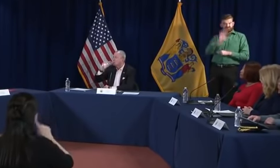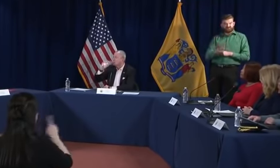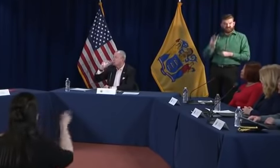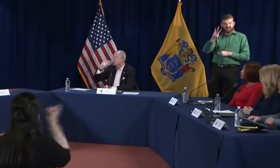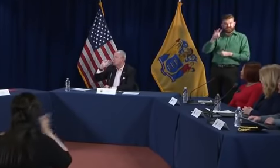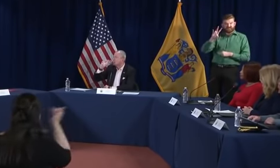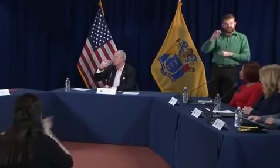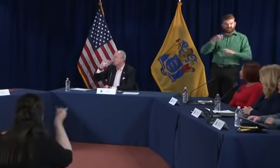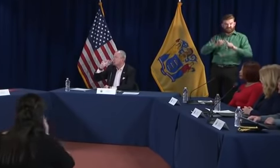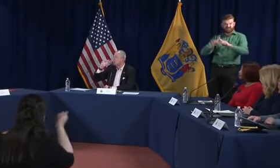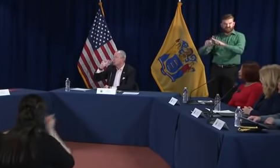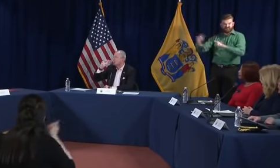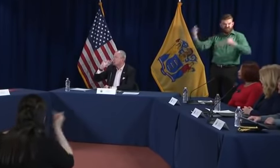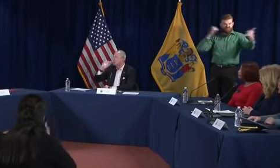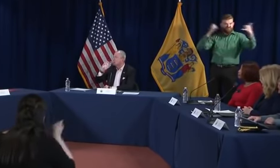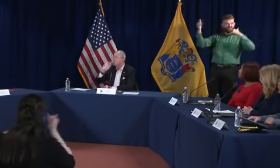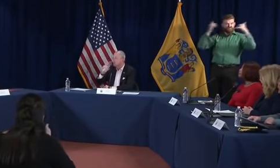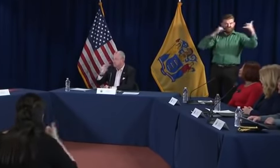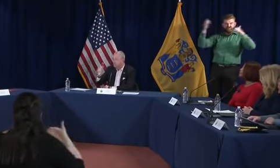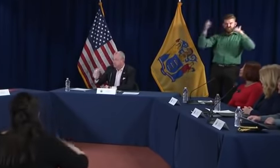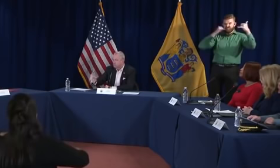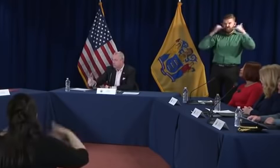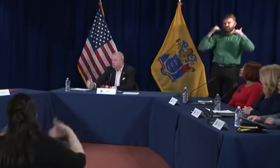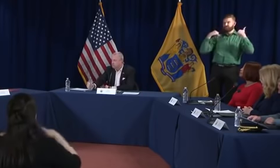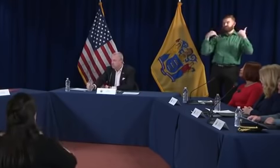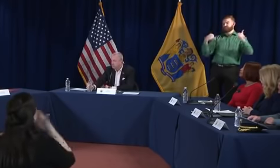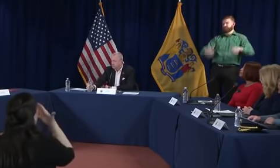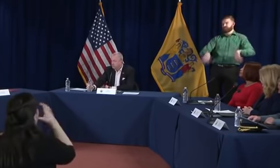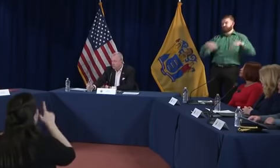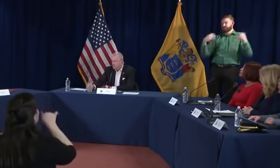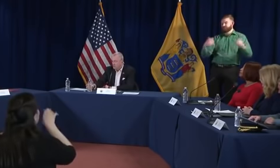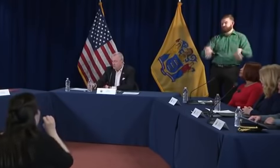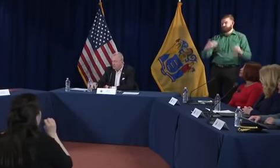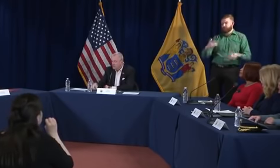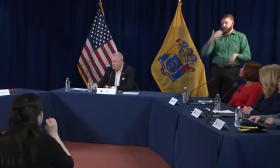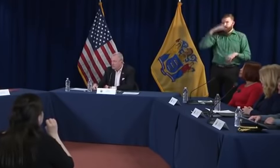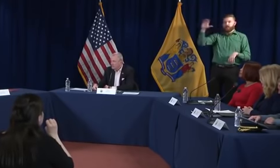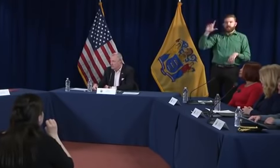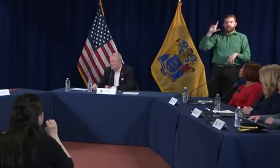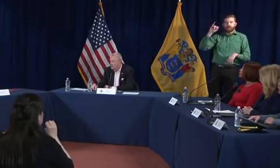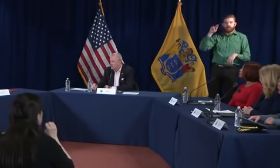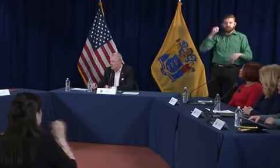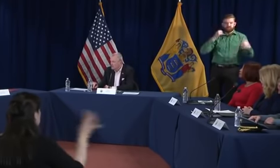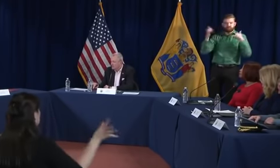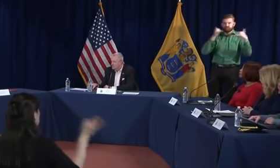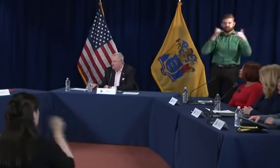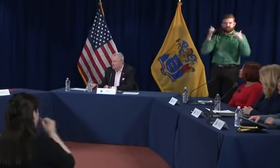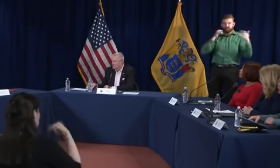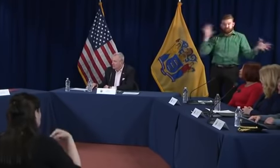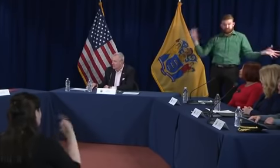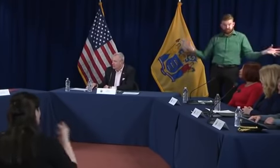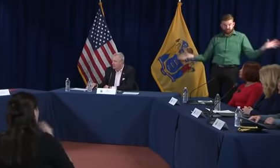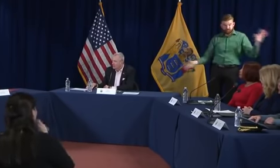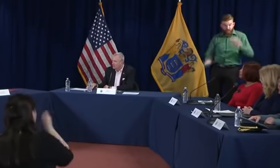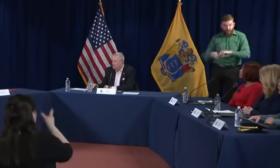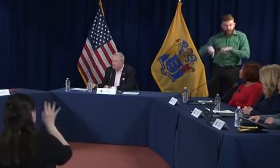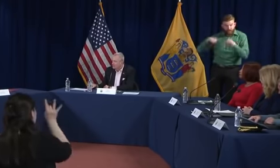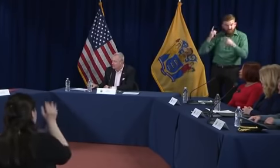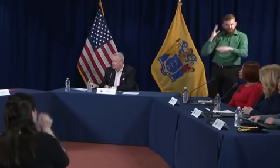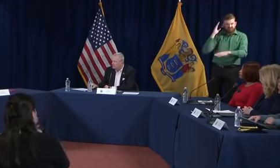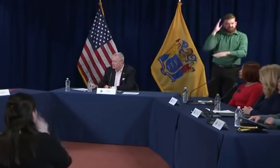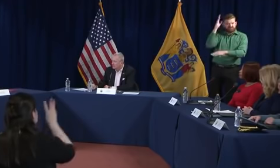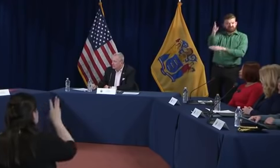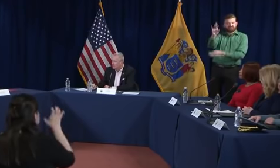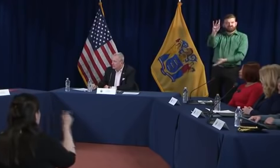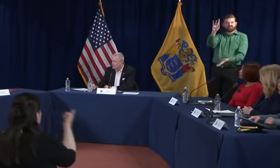our hotline. That's a total of over 8,600 calls. So as the governor said, we're concerned that your calls